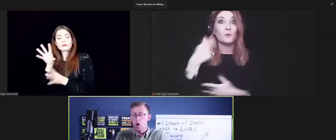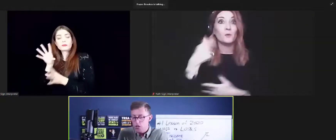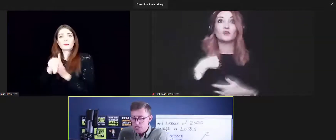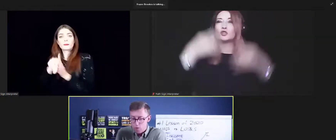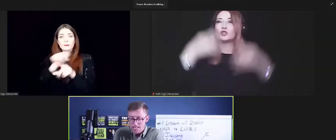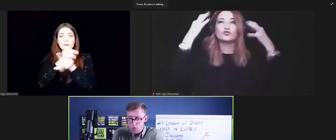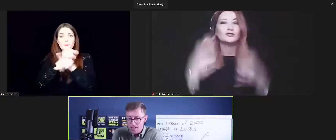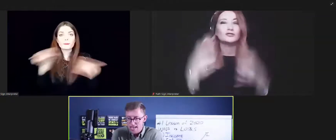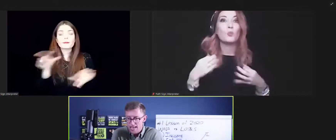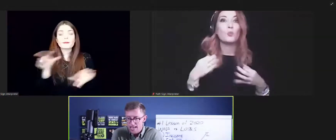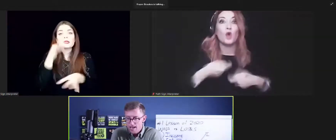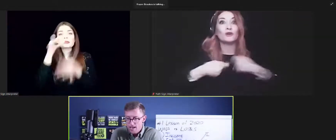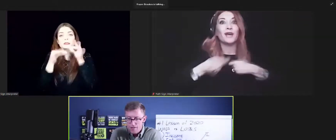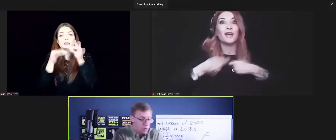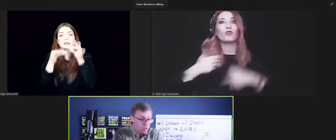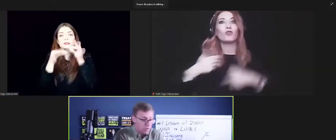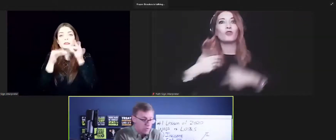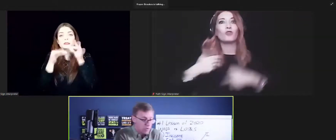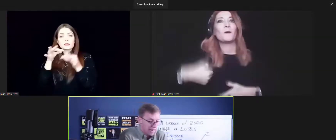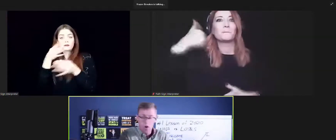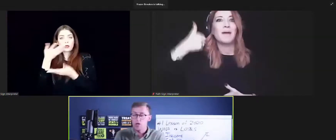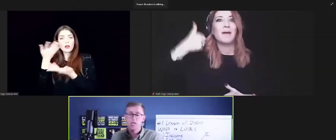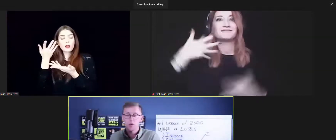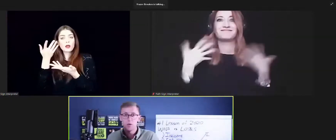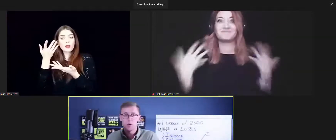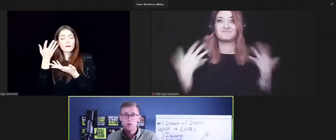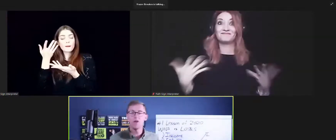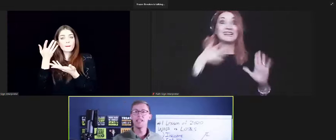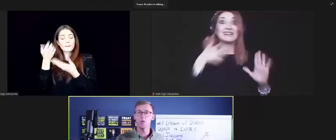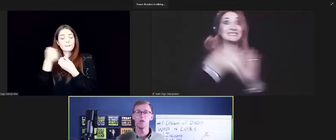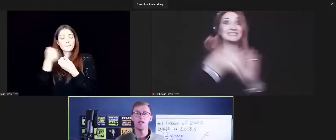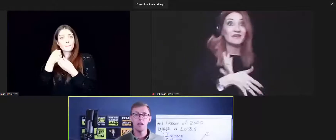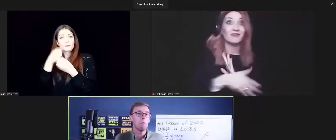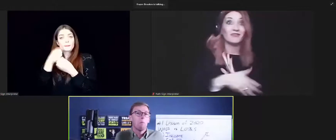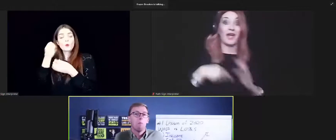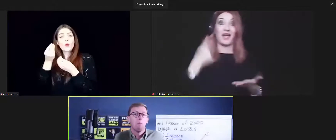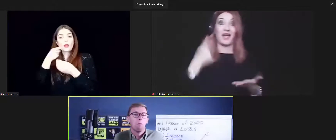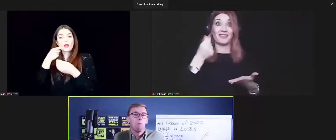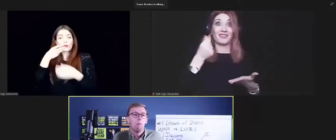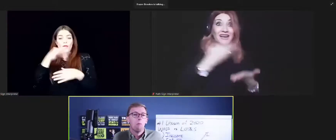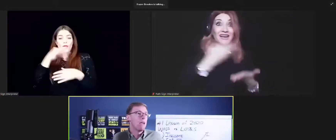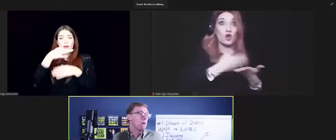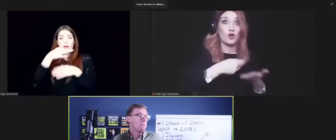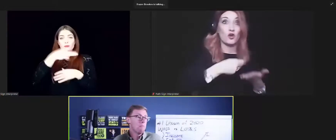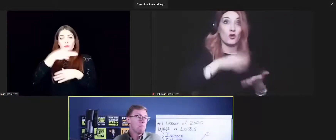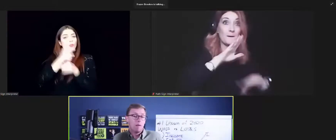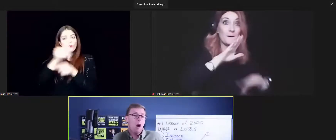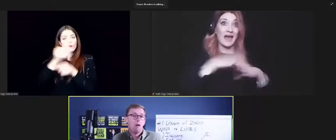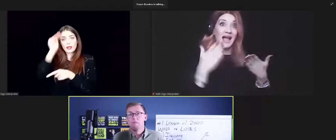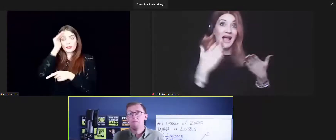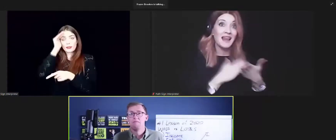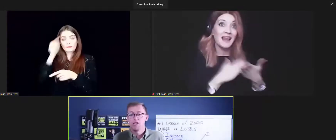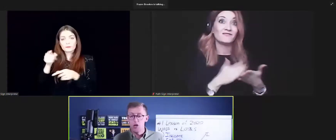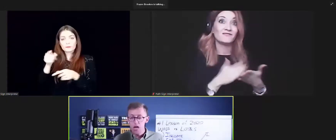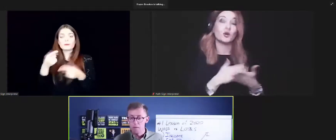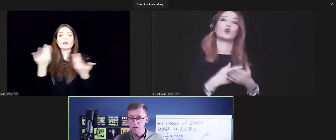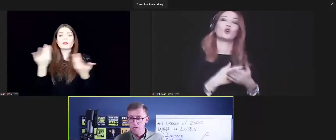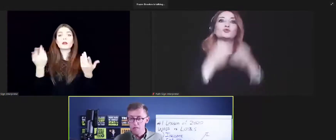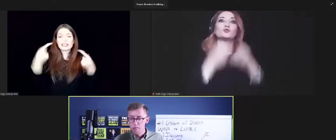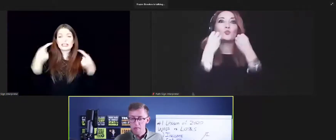in 2020 than you did in 2021 than you did in 2020? Maybe, maybe not. That's on